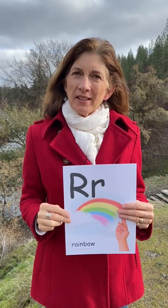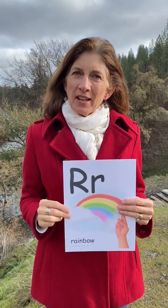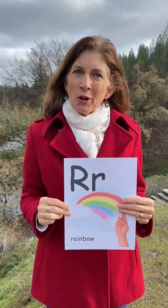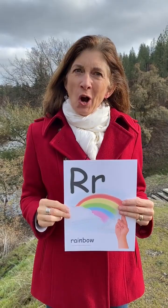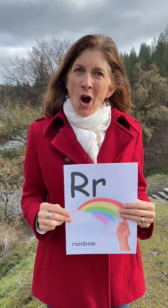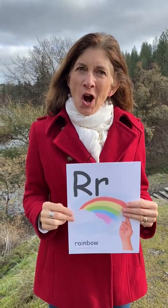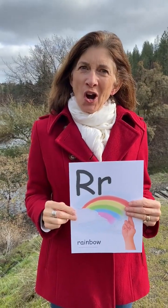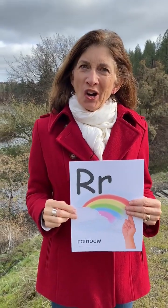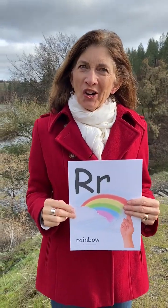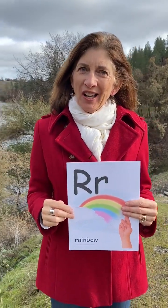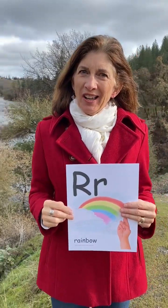letter R?